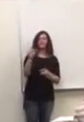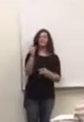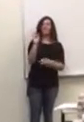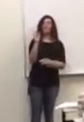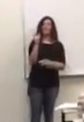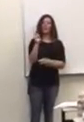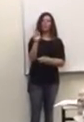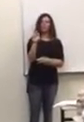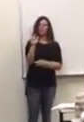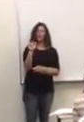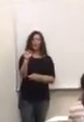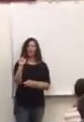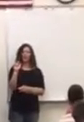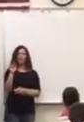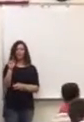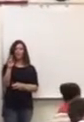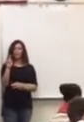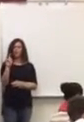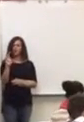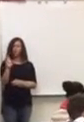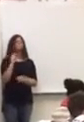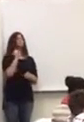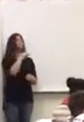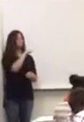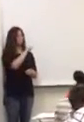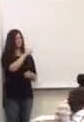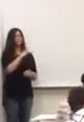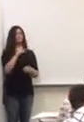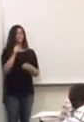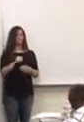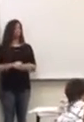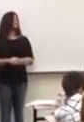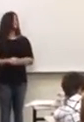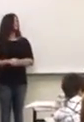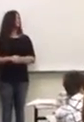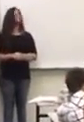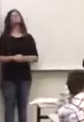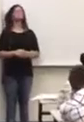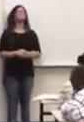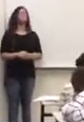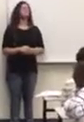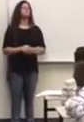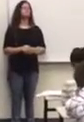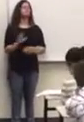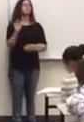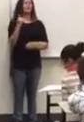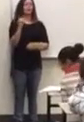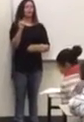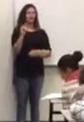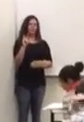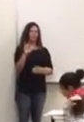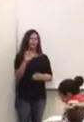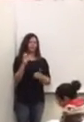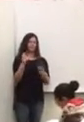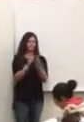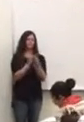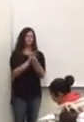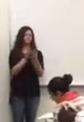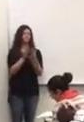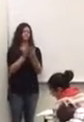Poe was one of our major American Gothics. Gothic literature was basically, it explored sort of like the dark, you